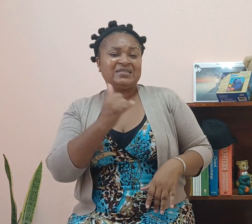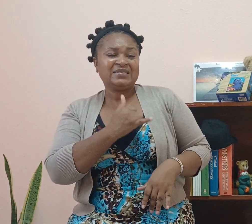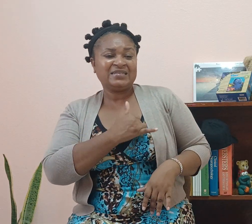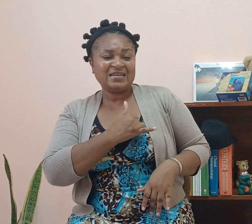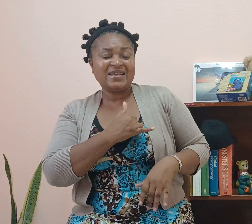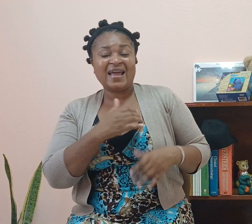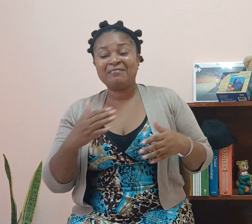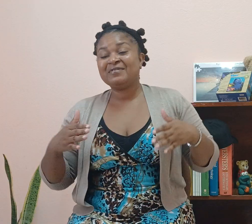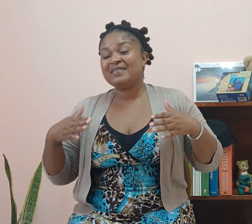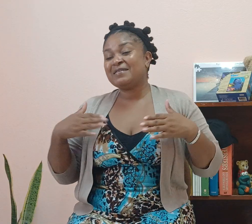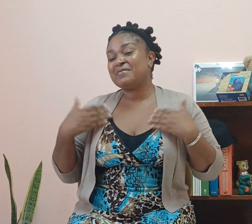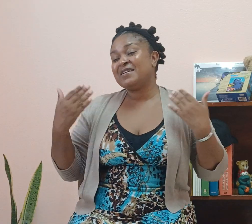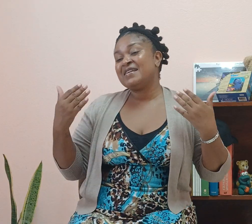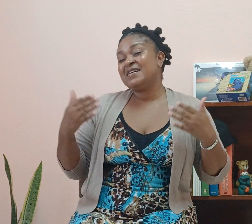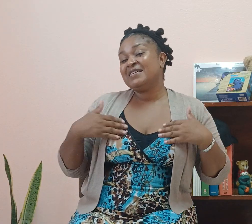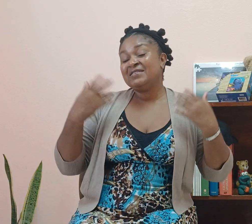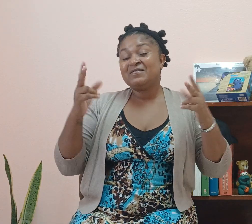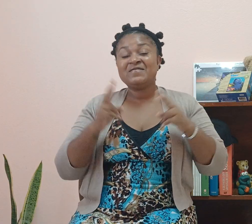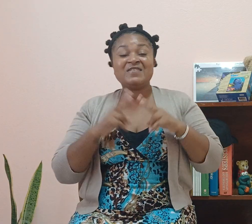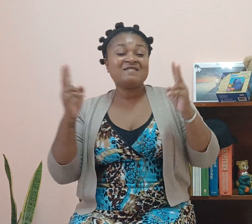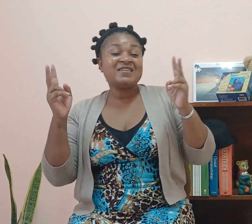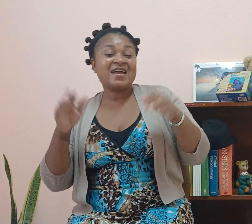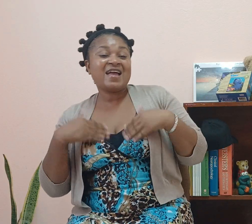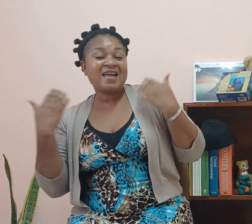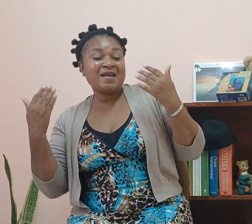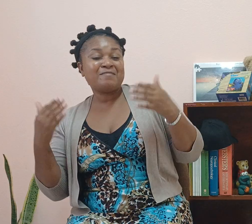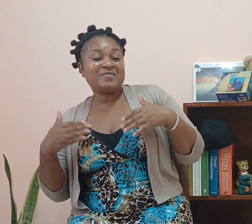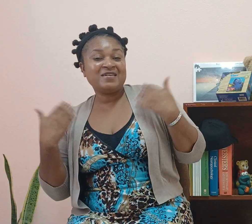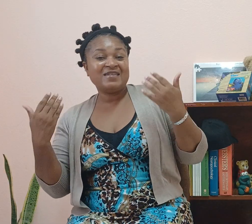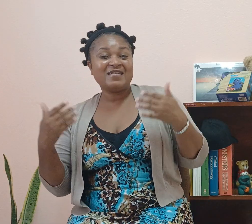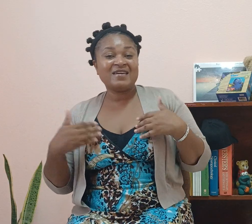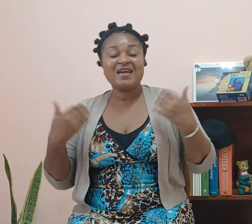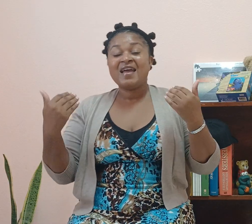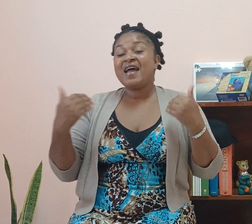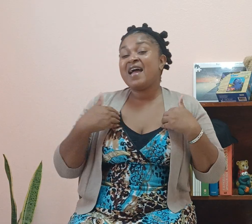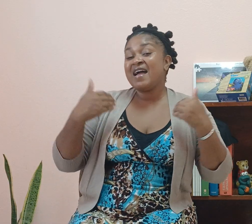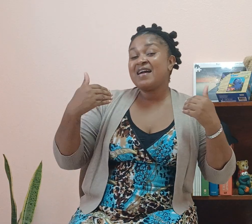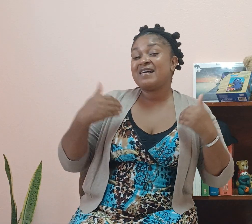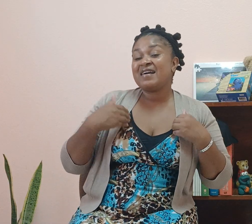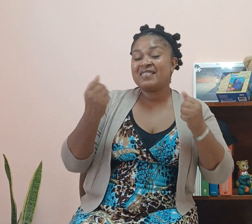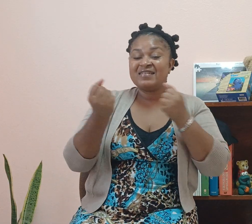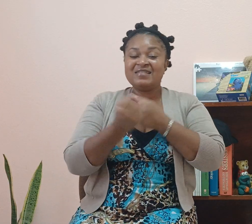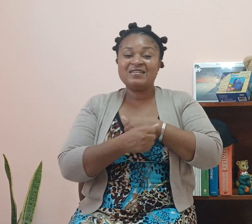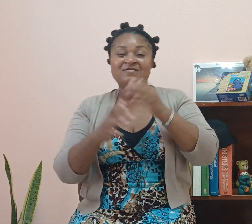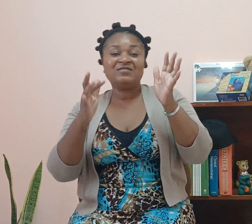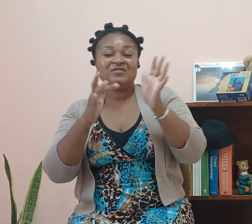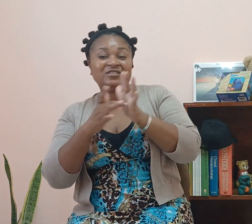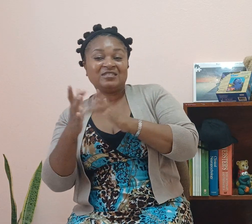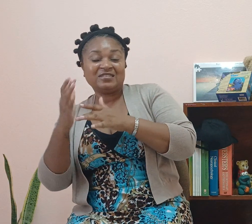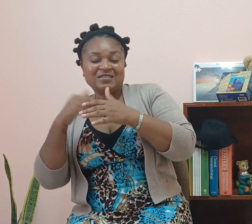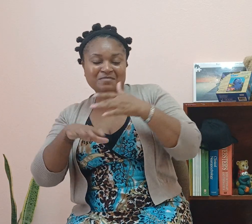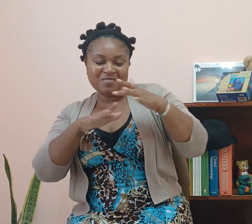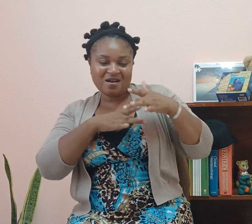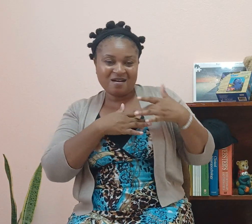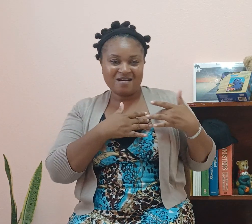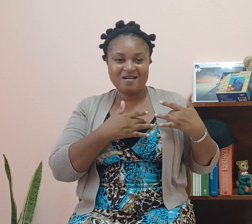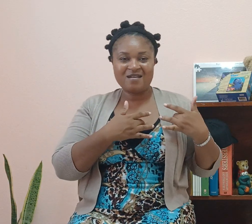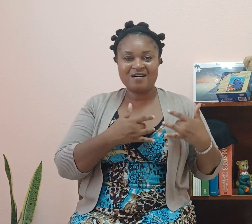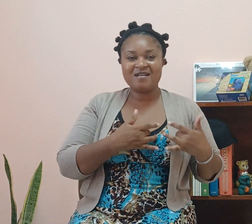I'm so happy, so very happy. I've got the love of Jesus in my